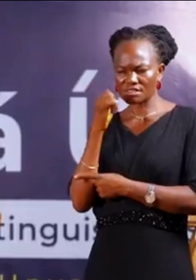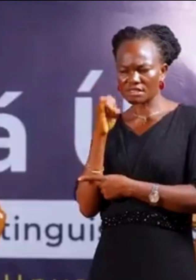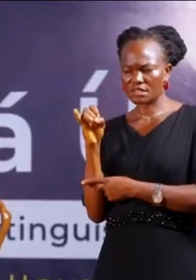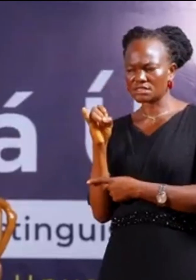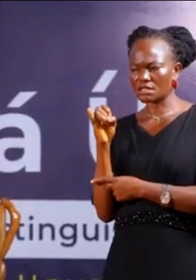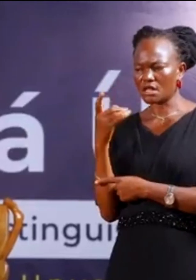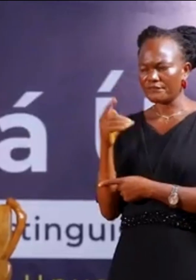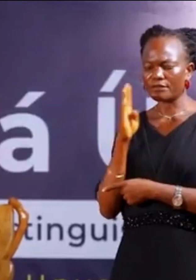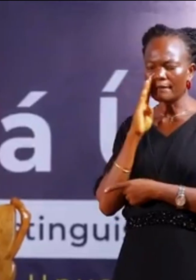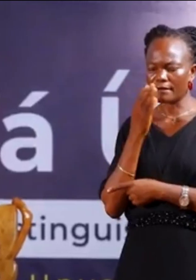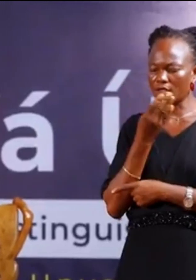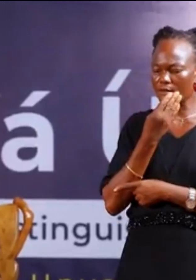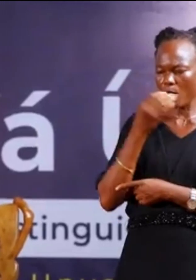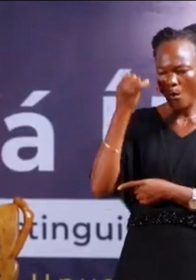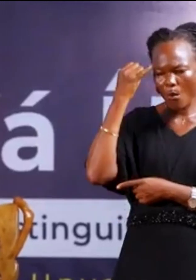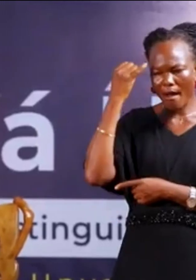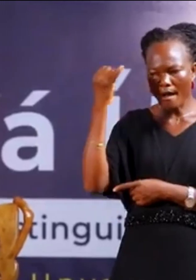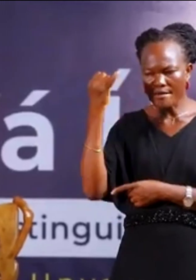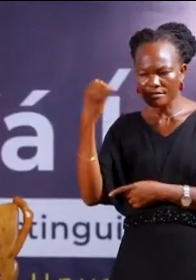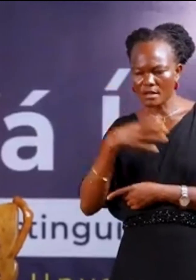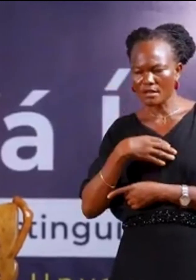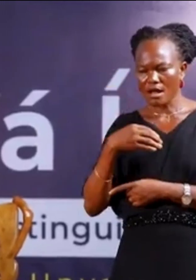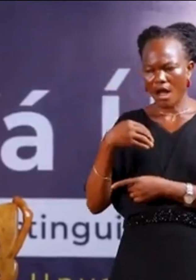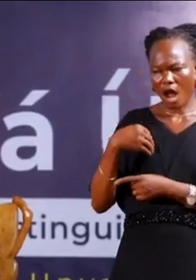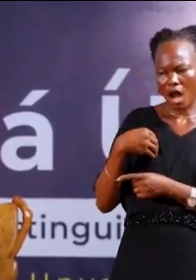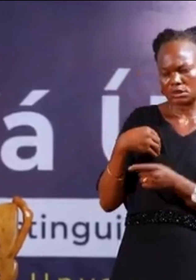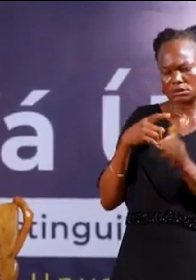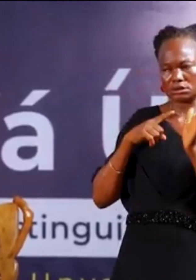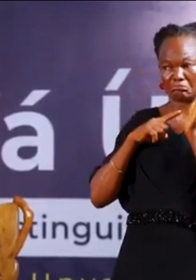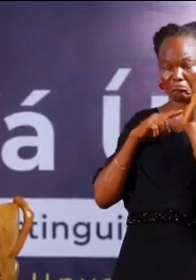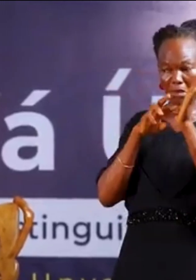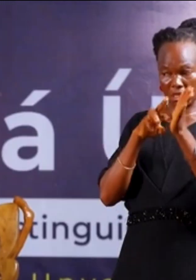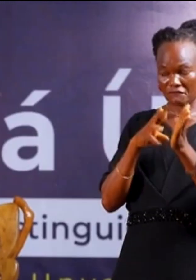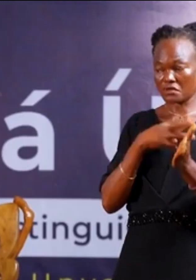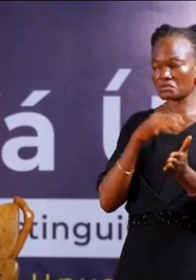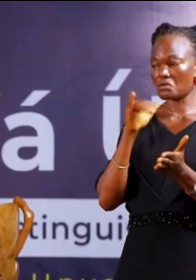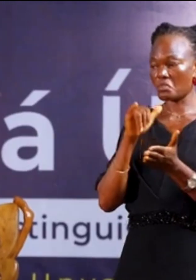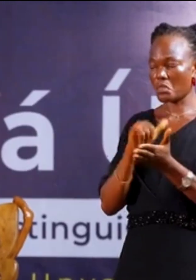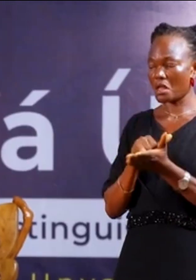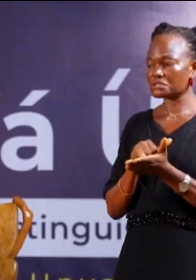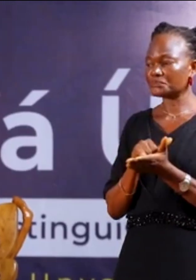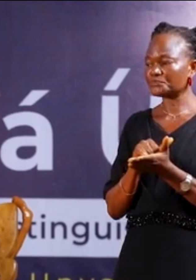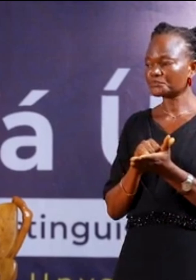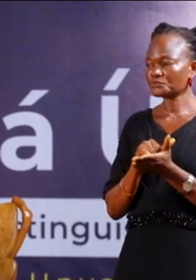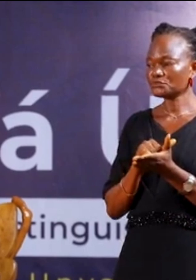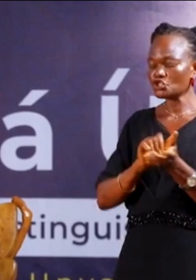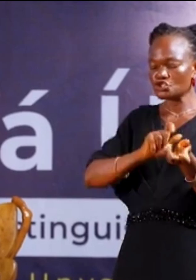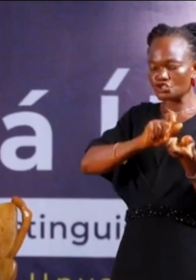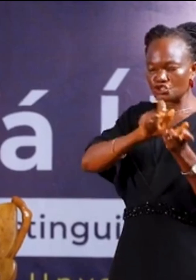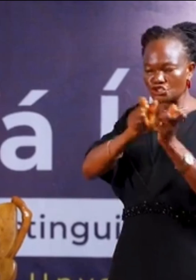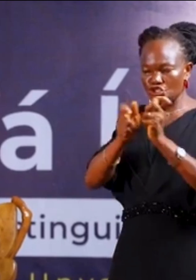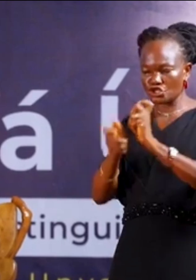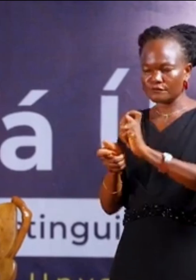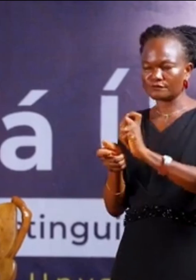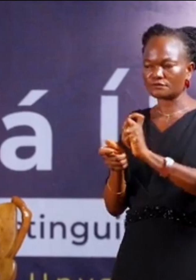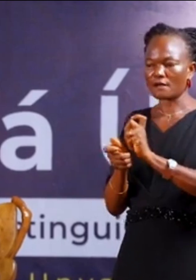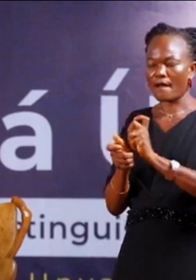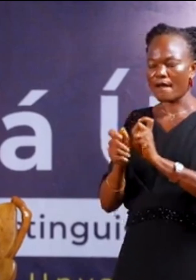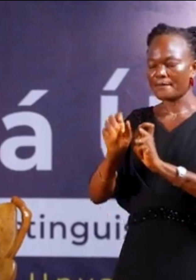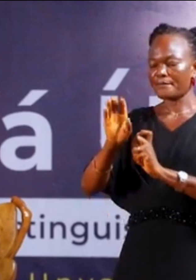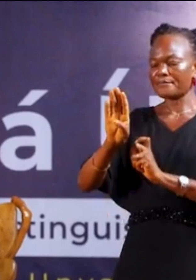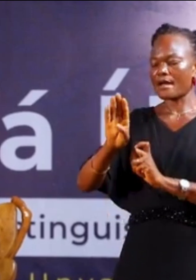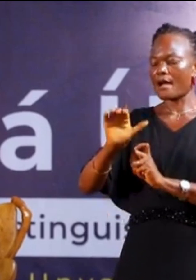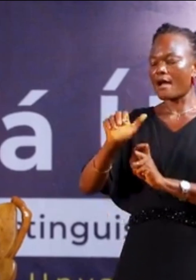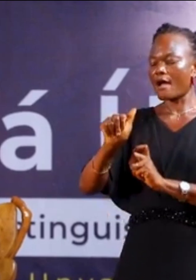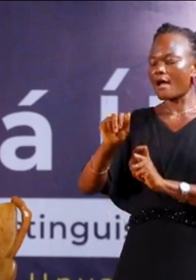the Igbo ideas and the manifesto, right, that shaped